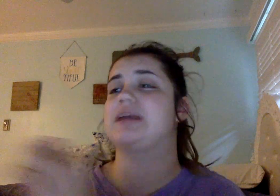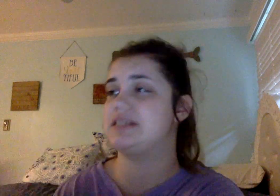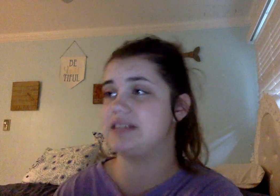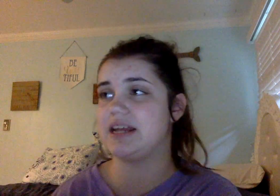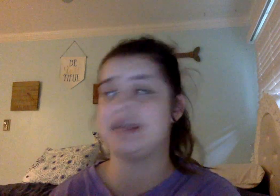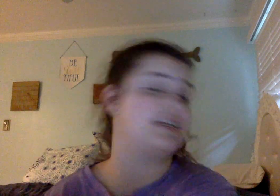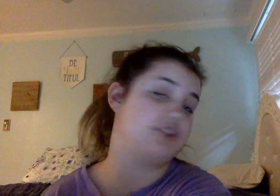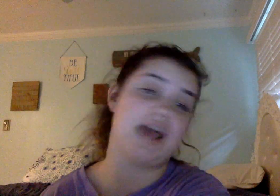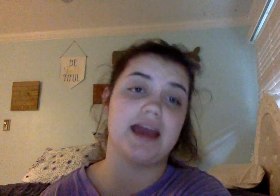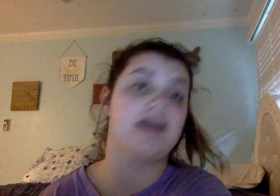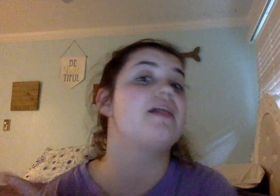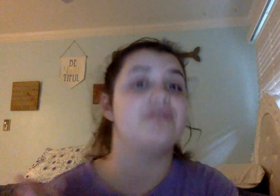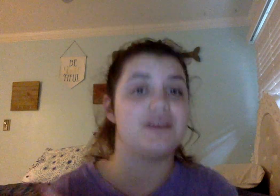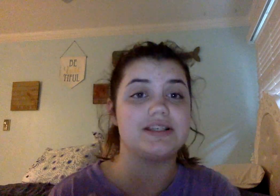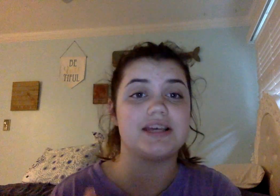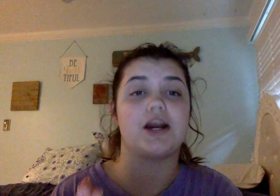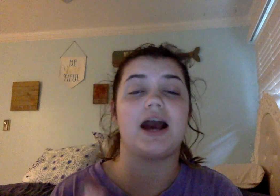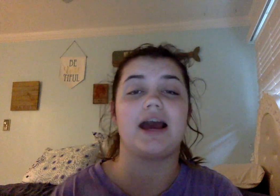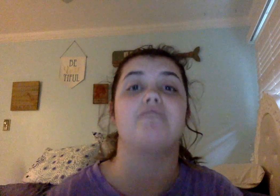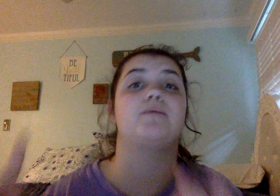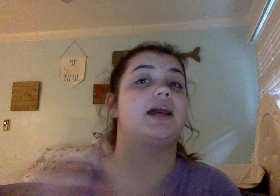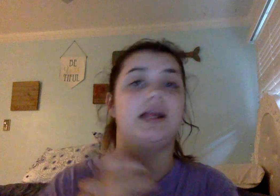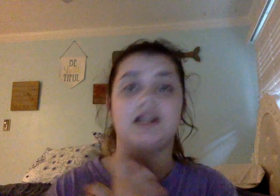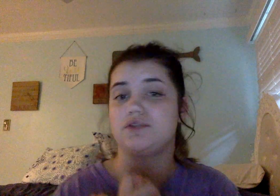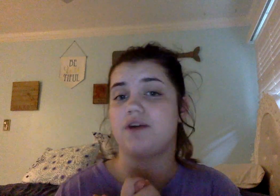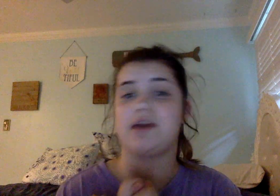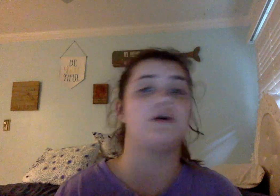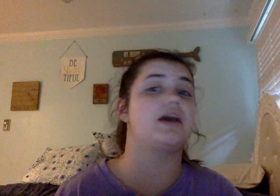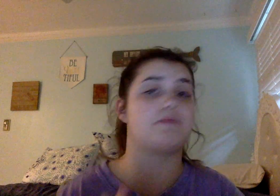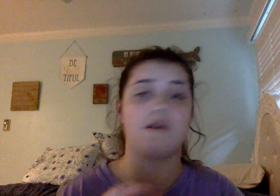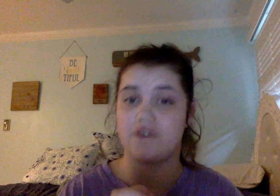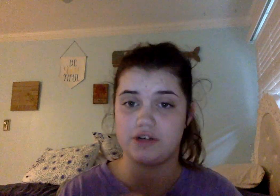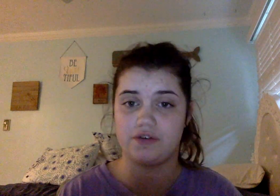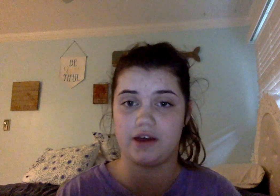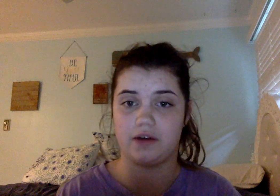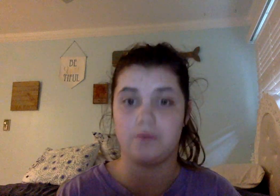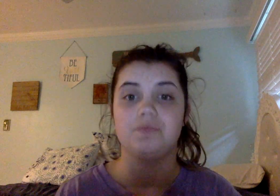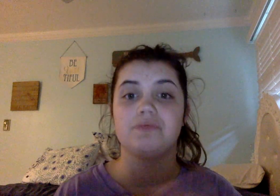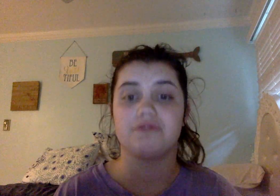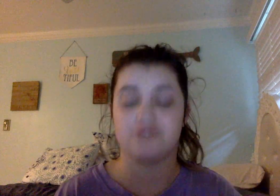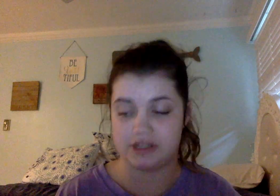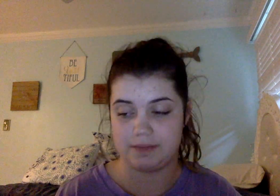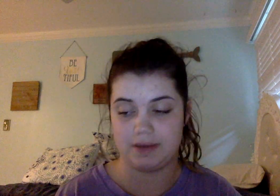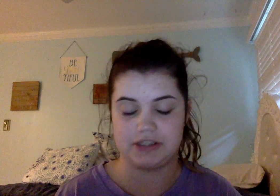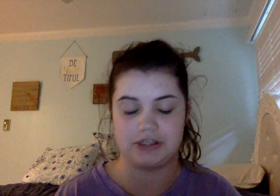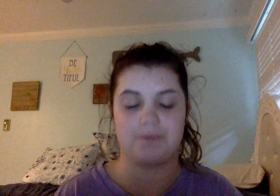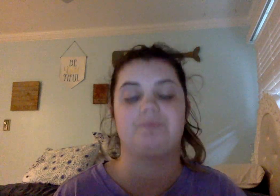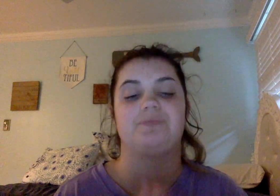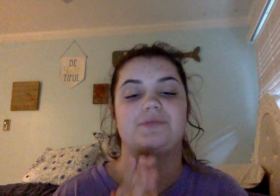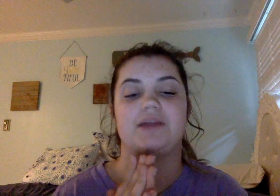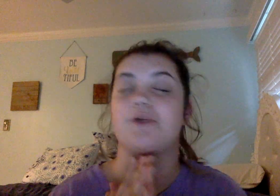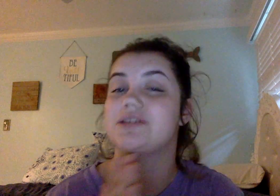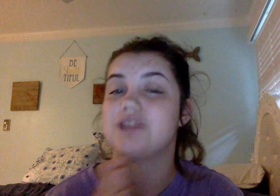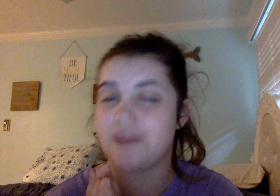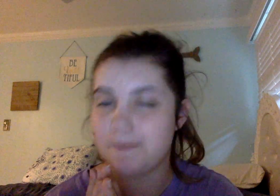going to study each day. This year, I have my English final and my French final for this semester. I know that's not that